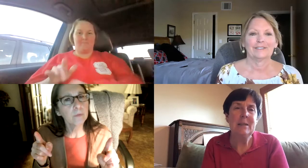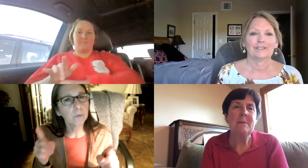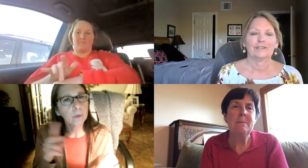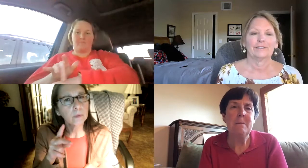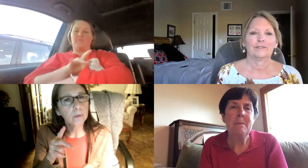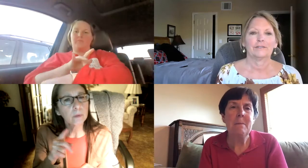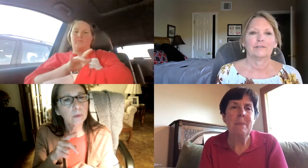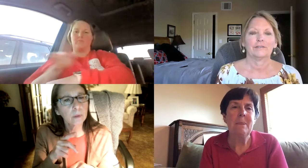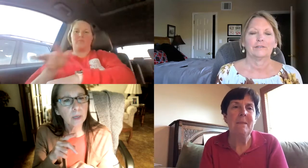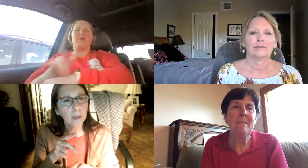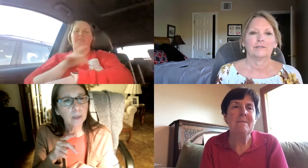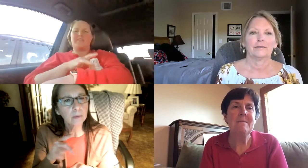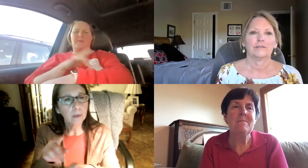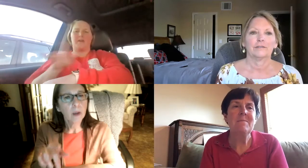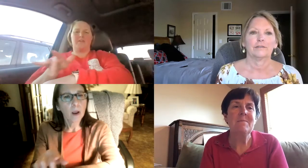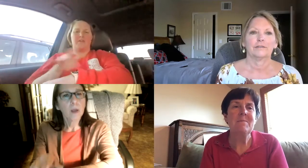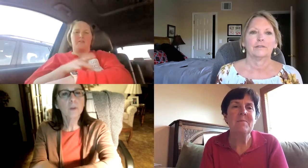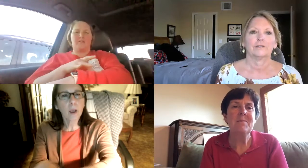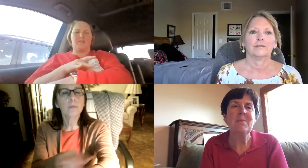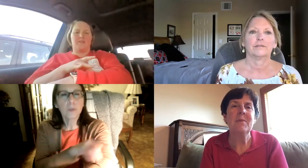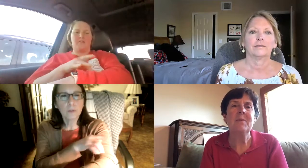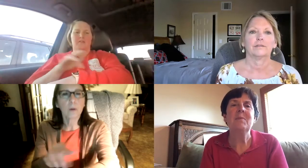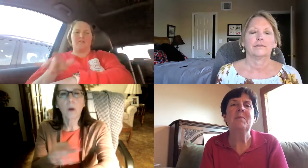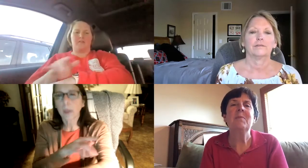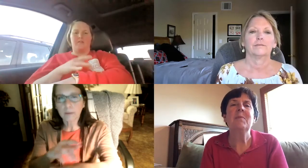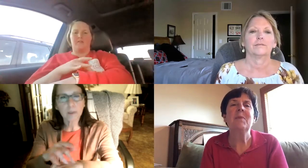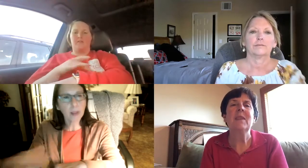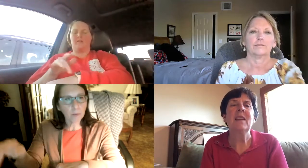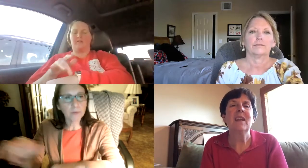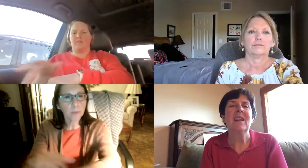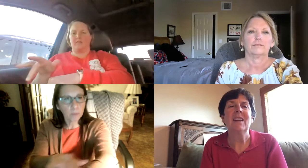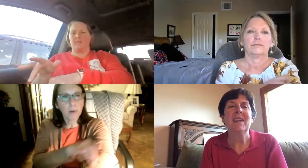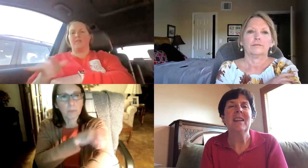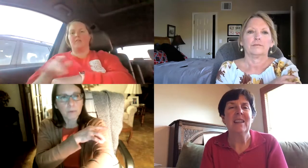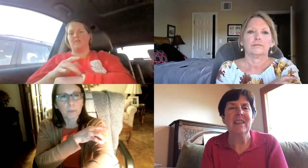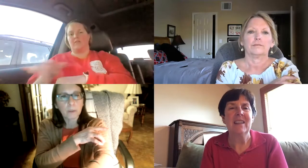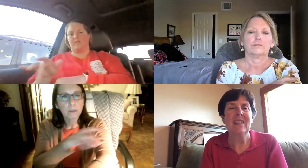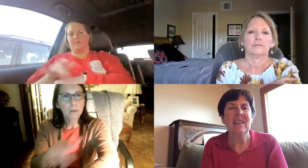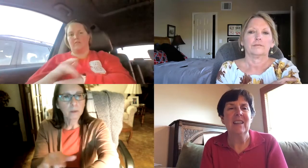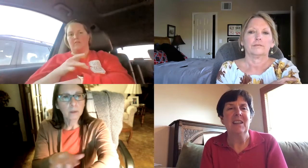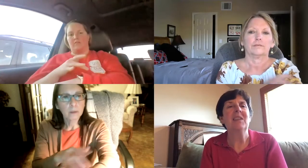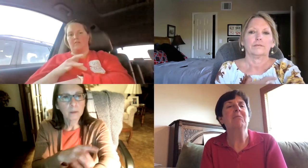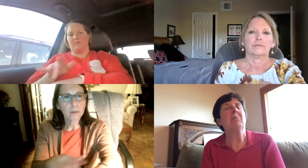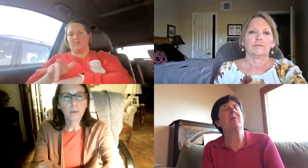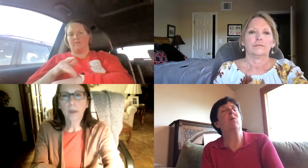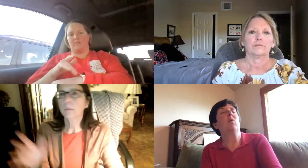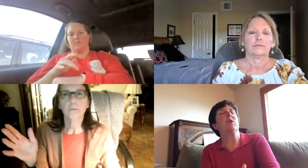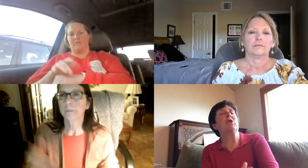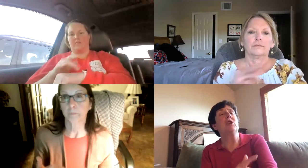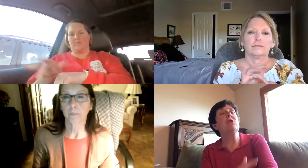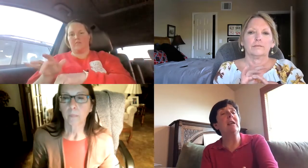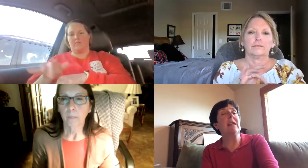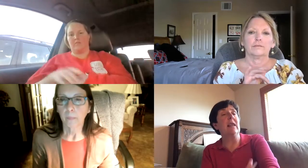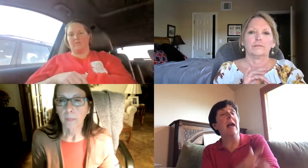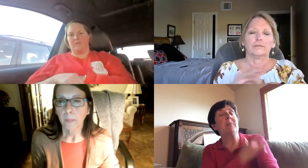thing for? It went this way. Just, okay, instead of out this way, it went up this way? Okay. Was